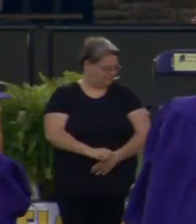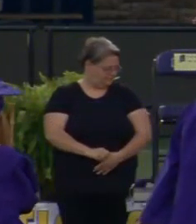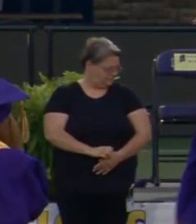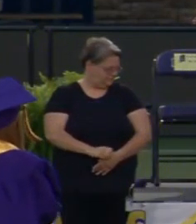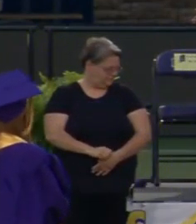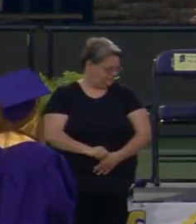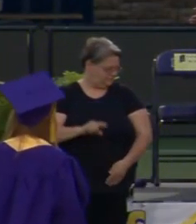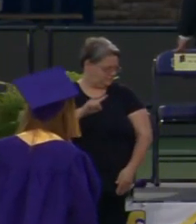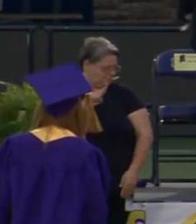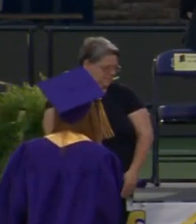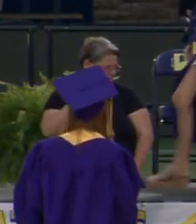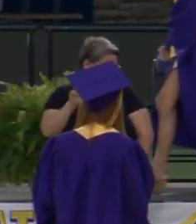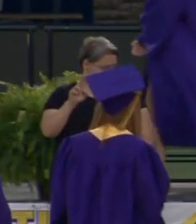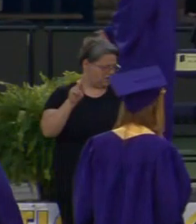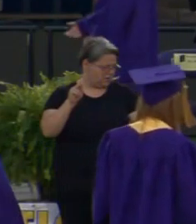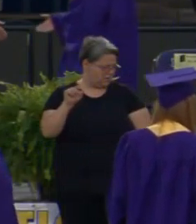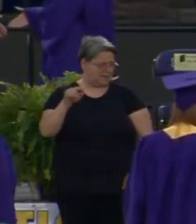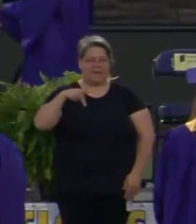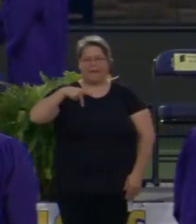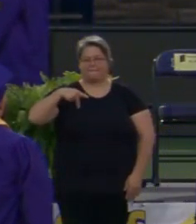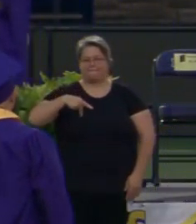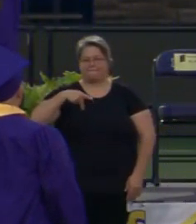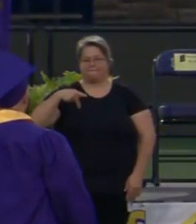Zachary Podolsky.